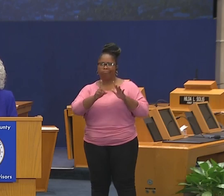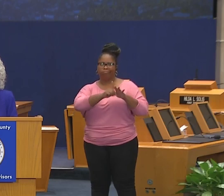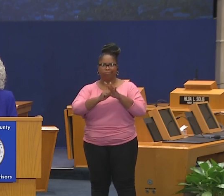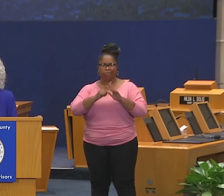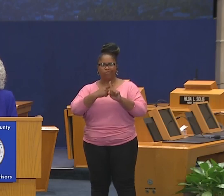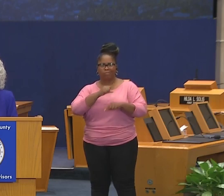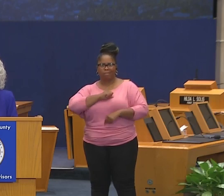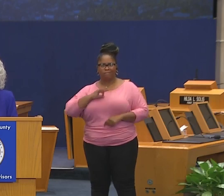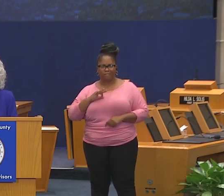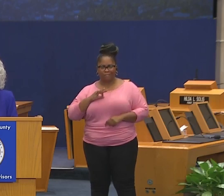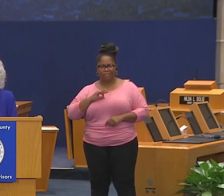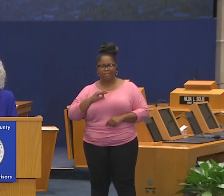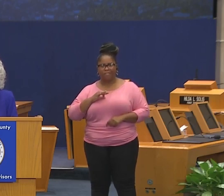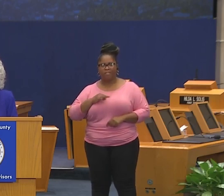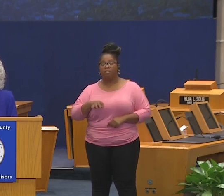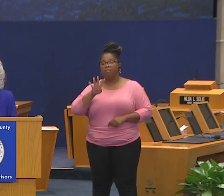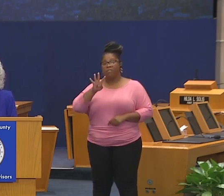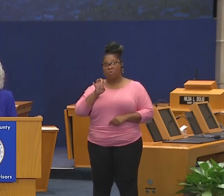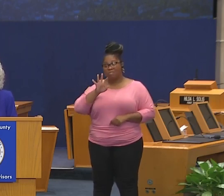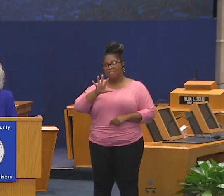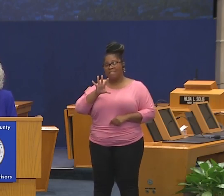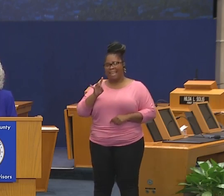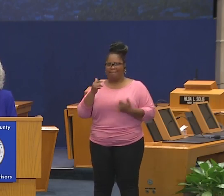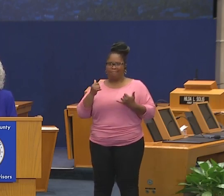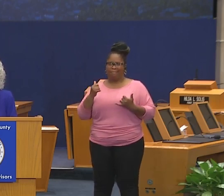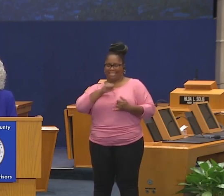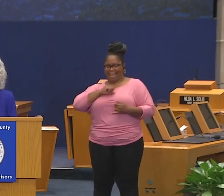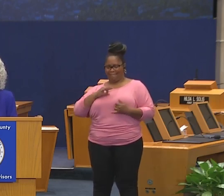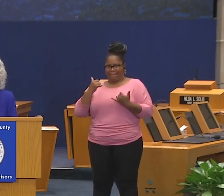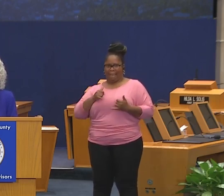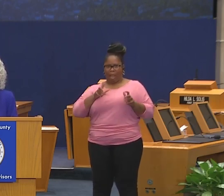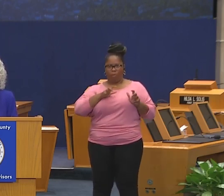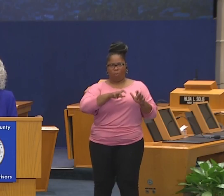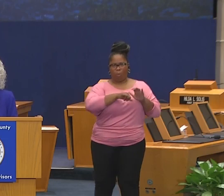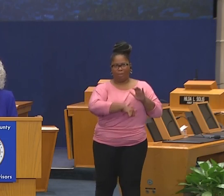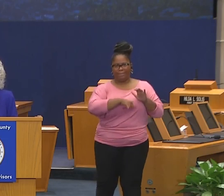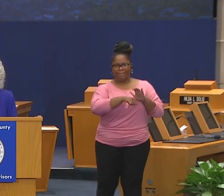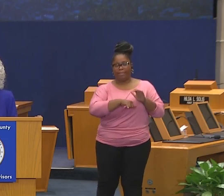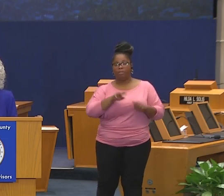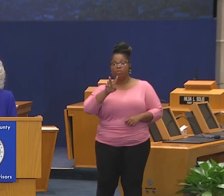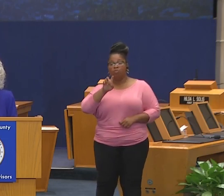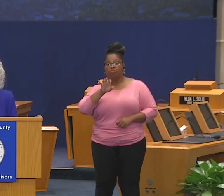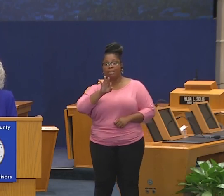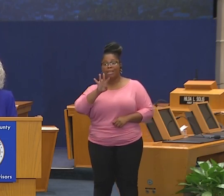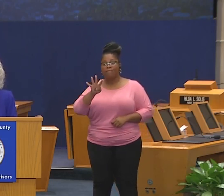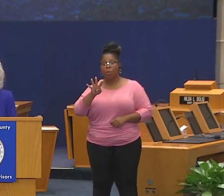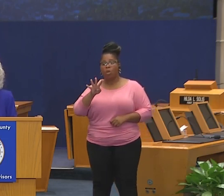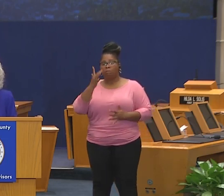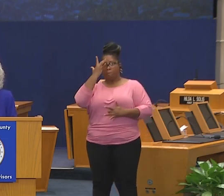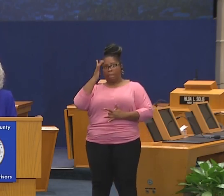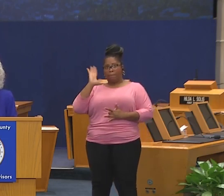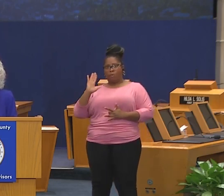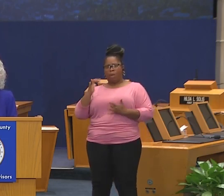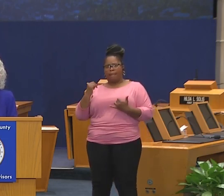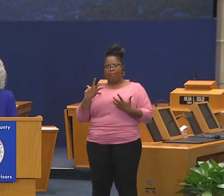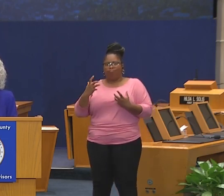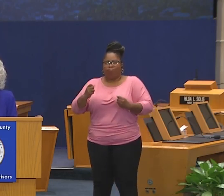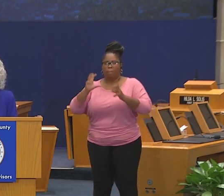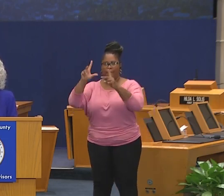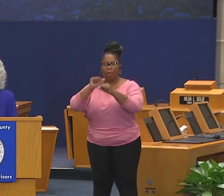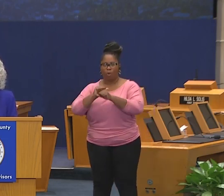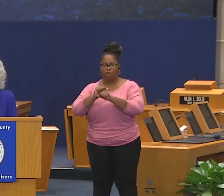There are 458 staff quarantined, and 294 staff have returned to work. The LA